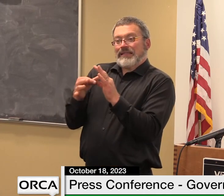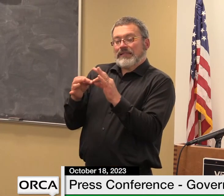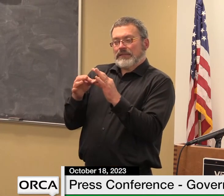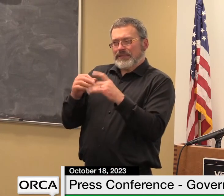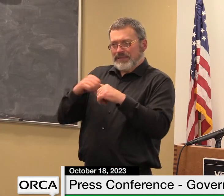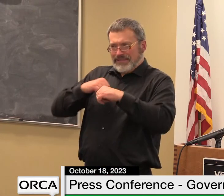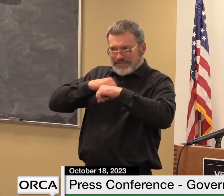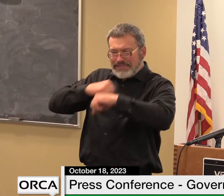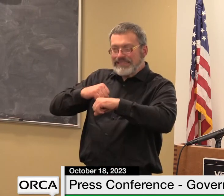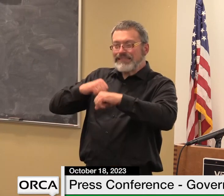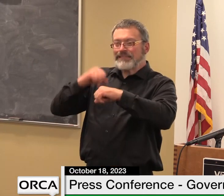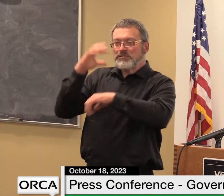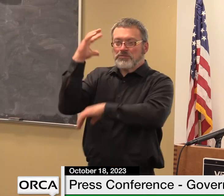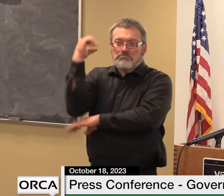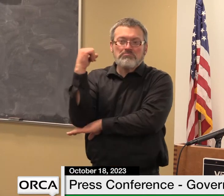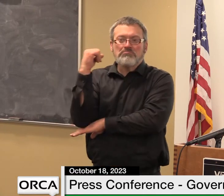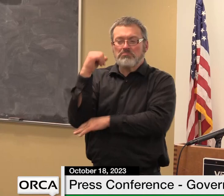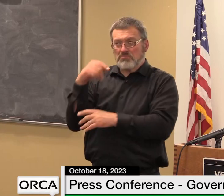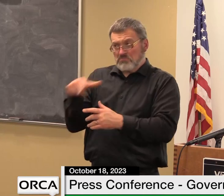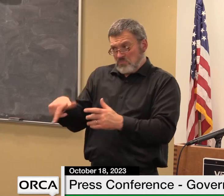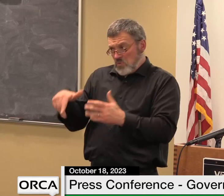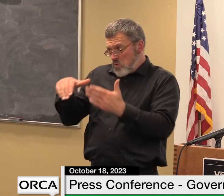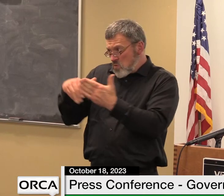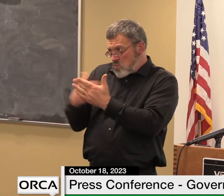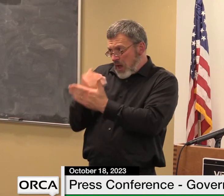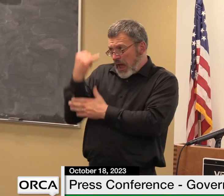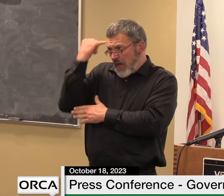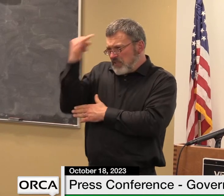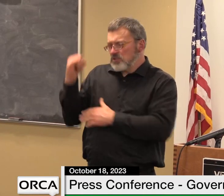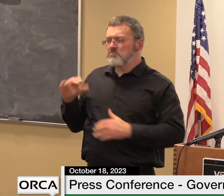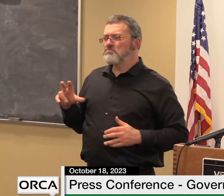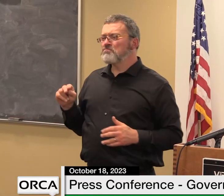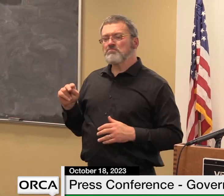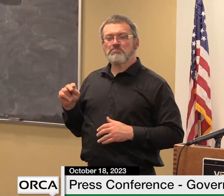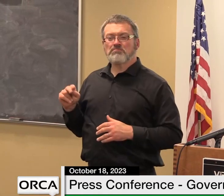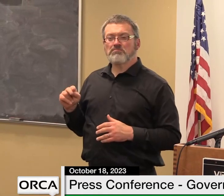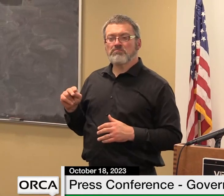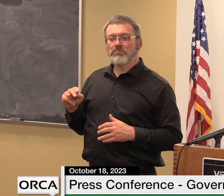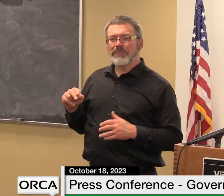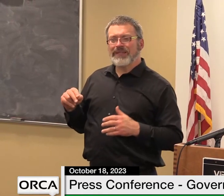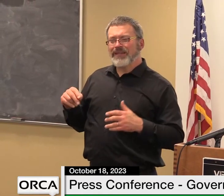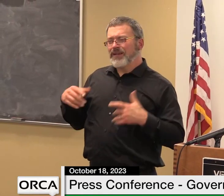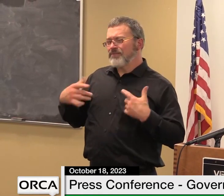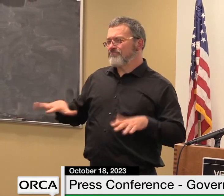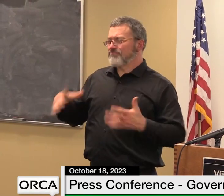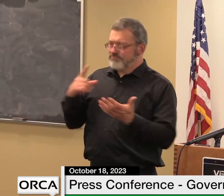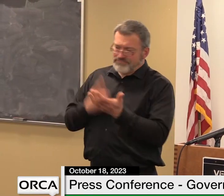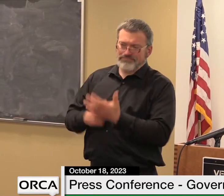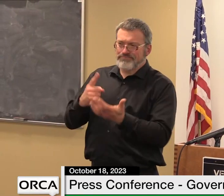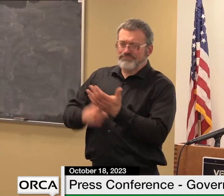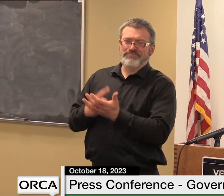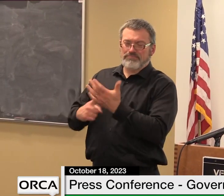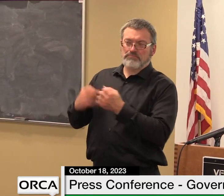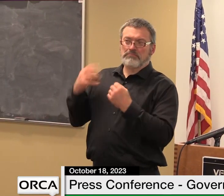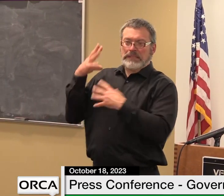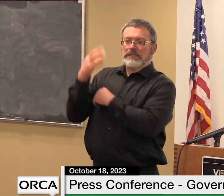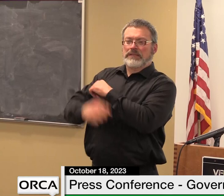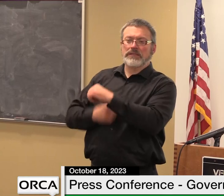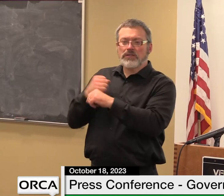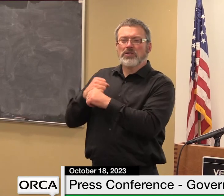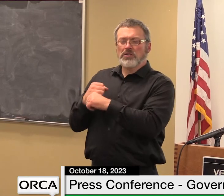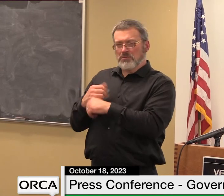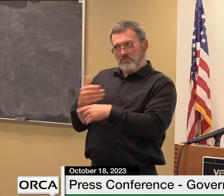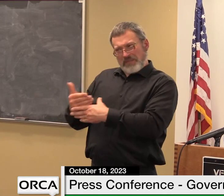topic. As the Governor said, we've been working on this, frankly, even before Irene, but I can tell you I was in Irene, as were many.